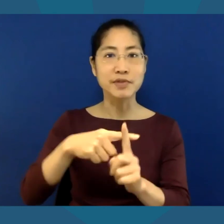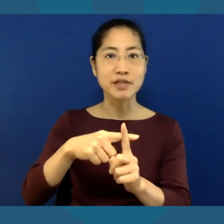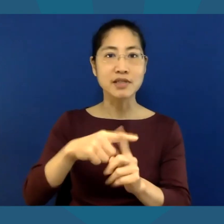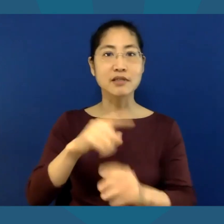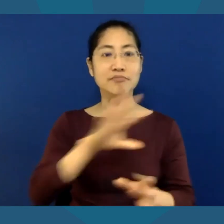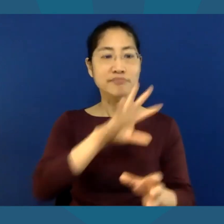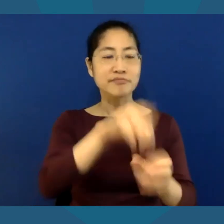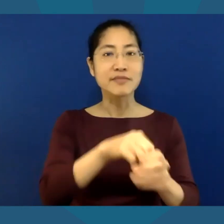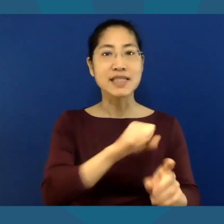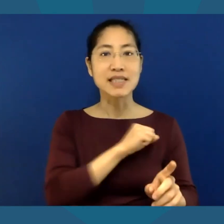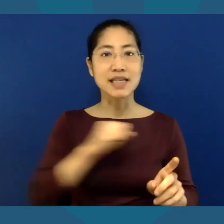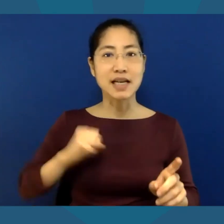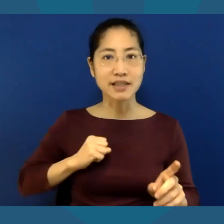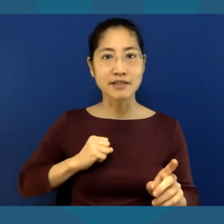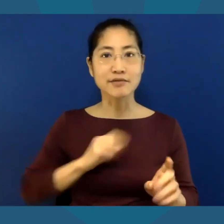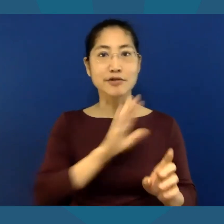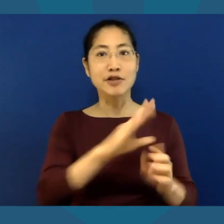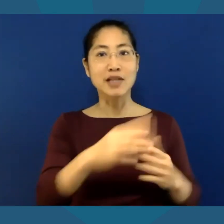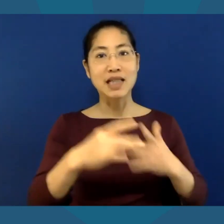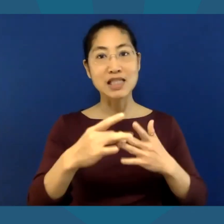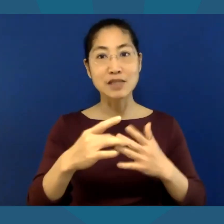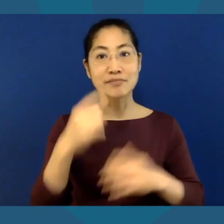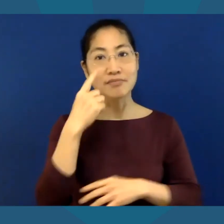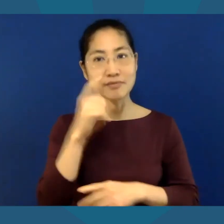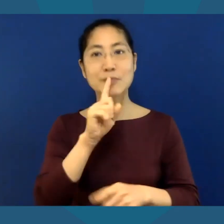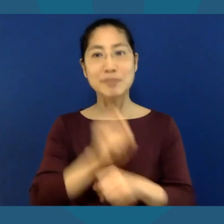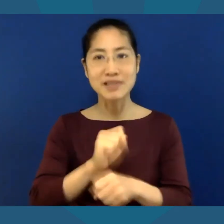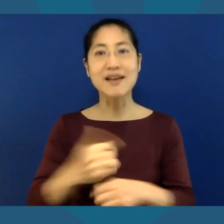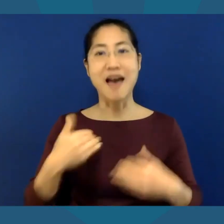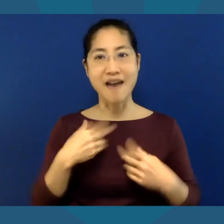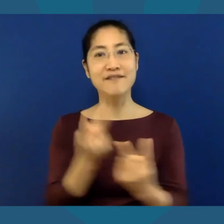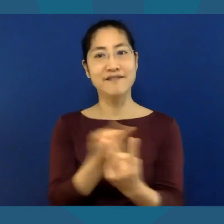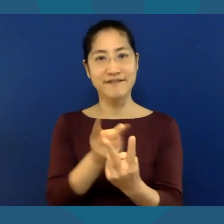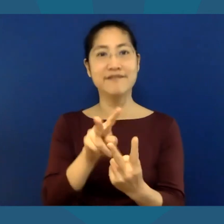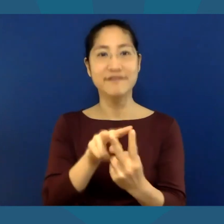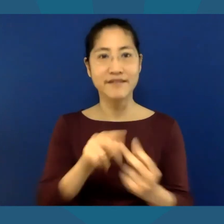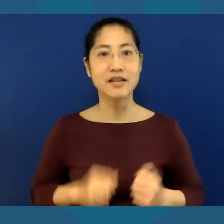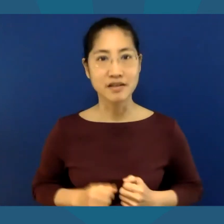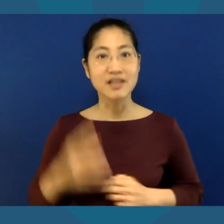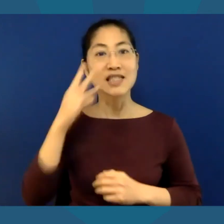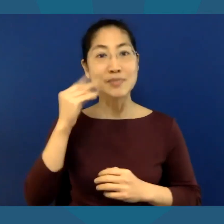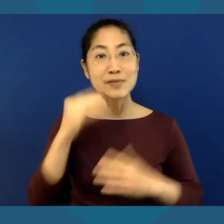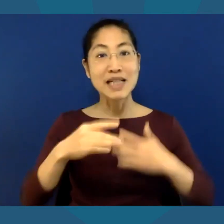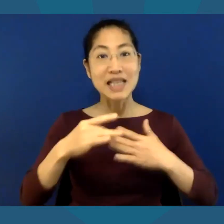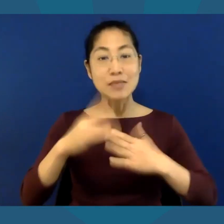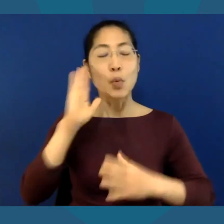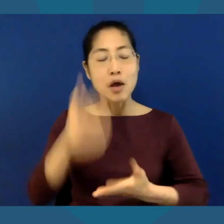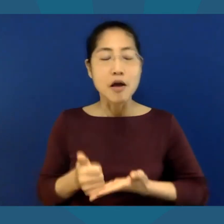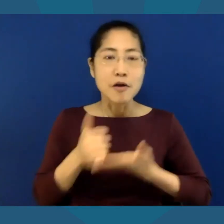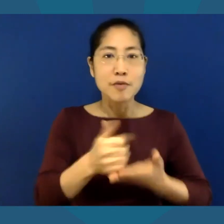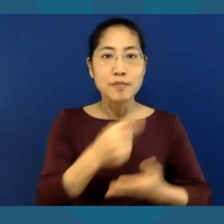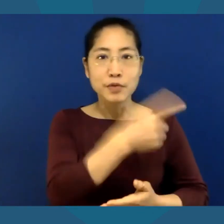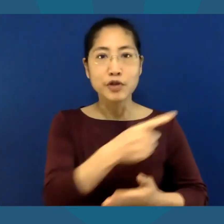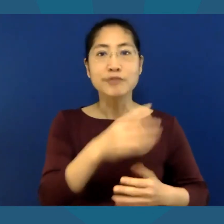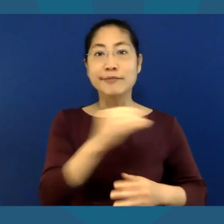Andrea D'Alessandro's 8 years of experience and proven leadership in the House and Senate